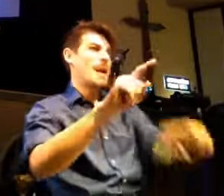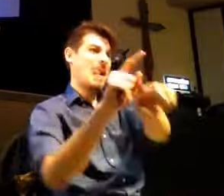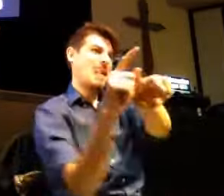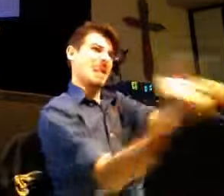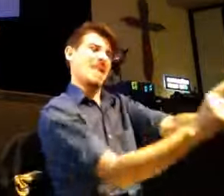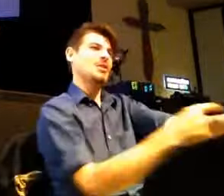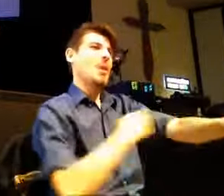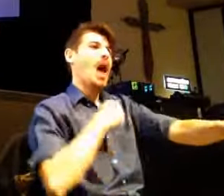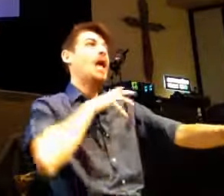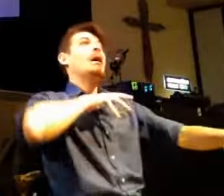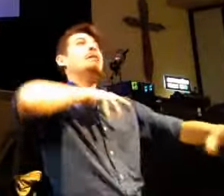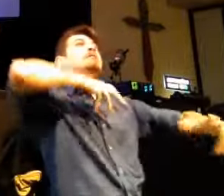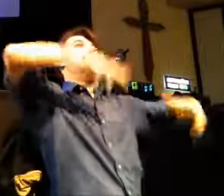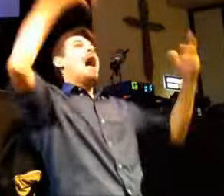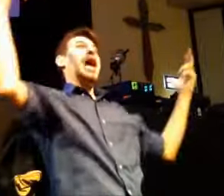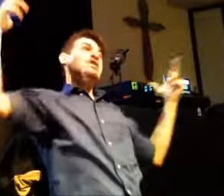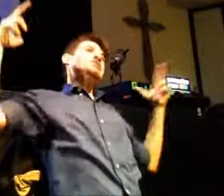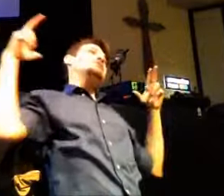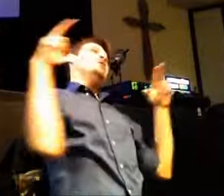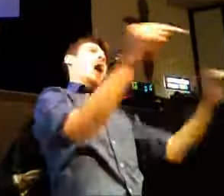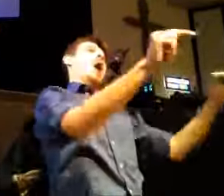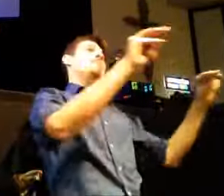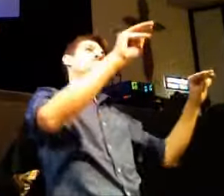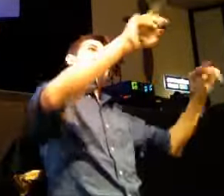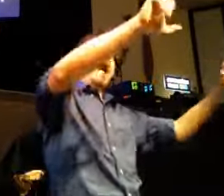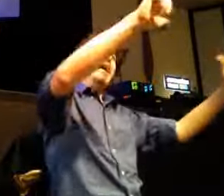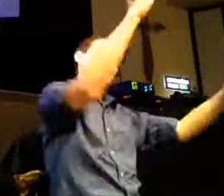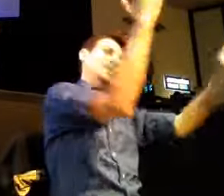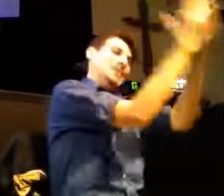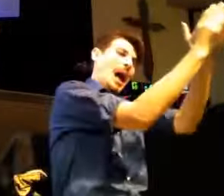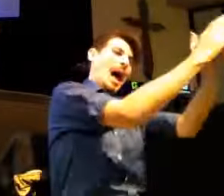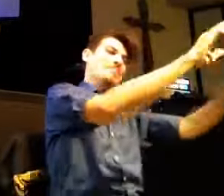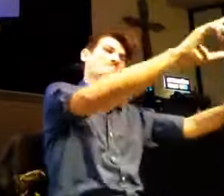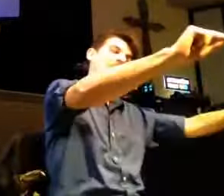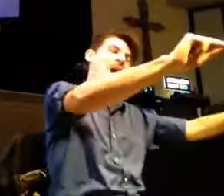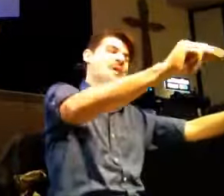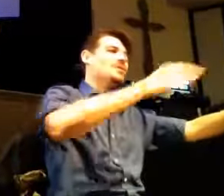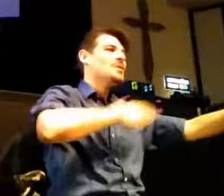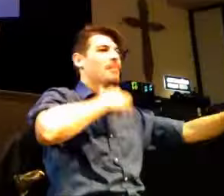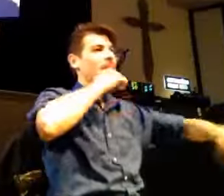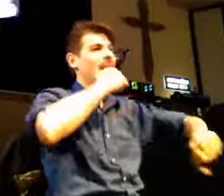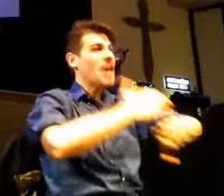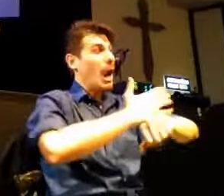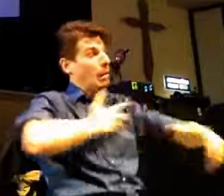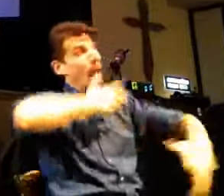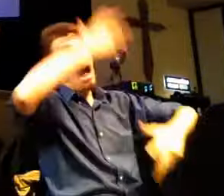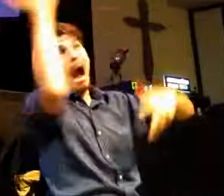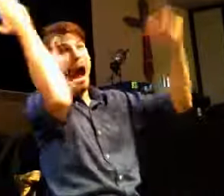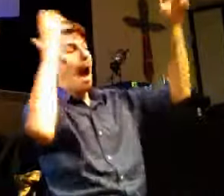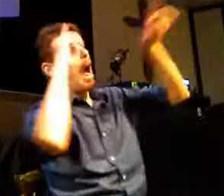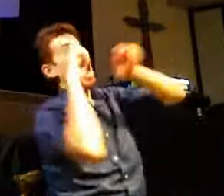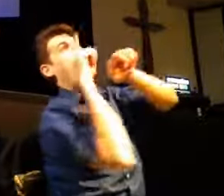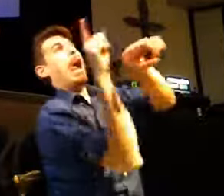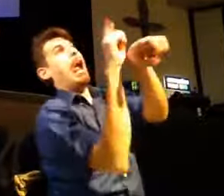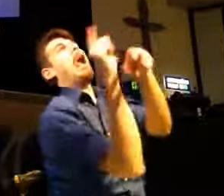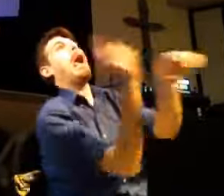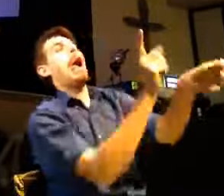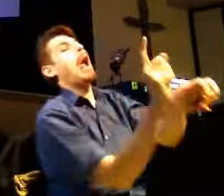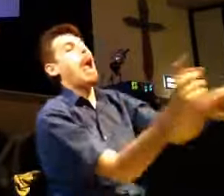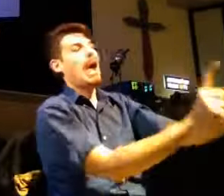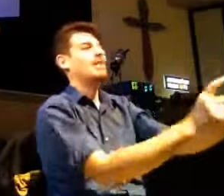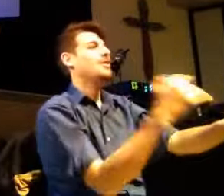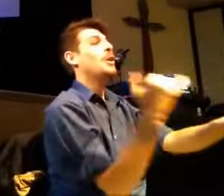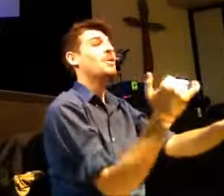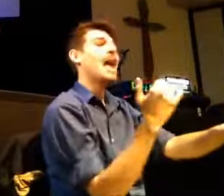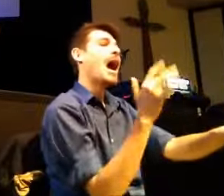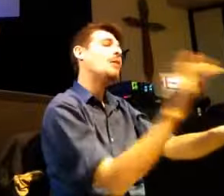right? Mal, stop! And now Coley's screaming, and now this poor dog